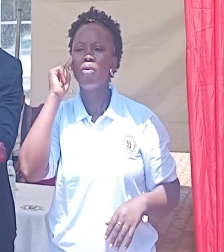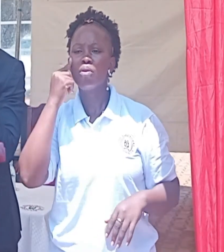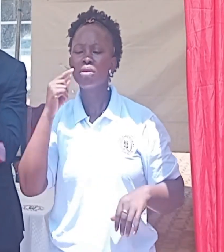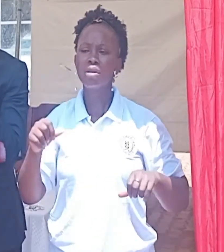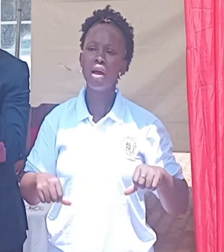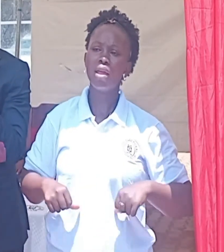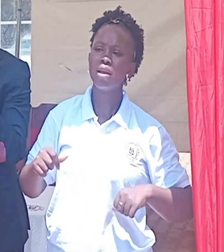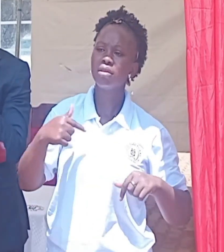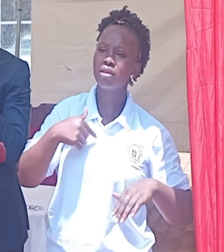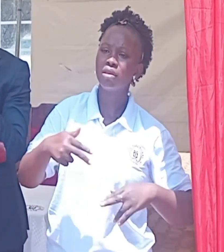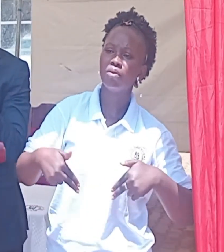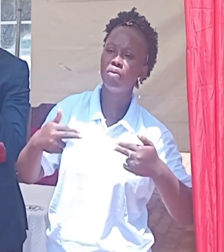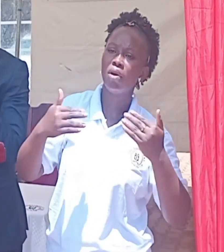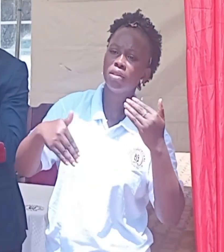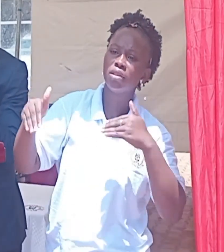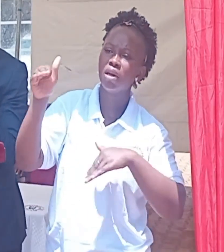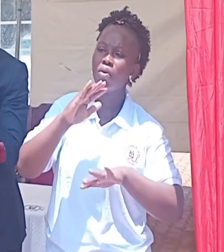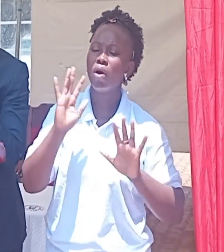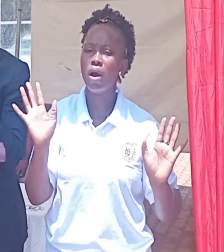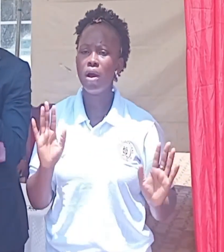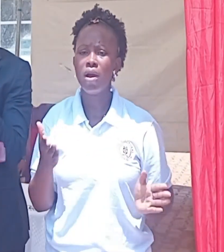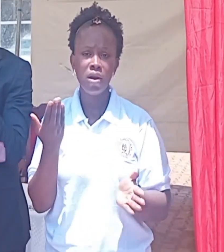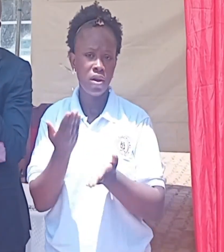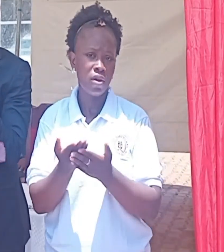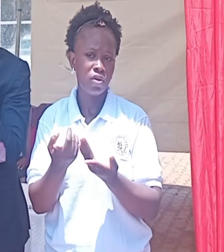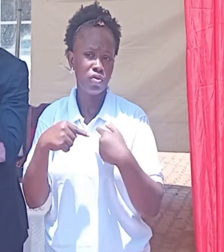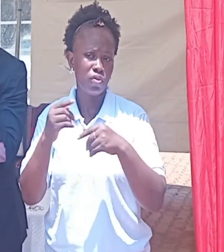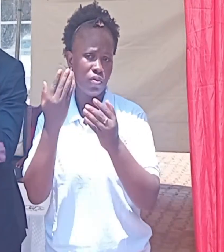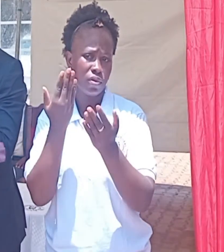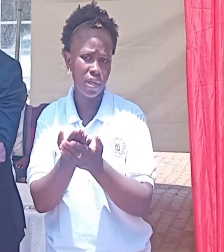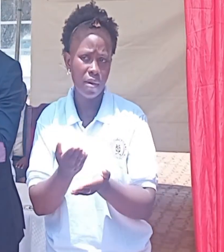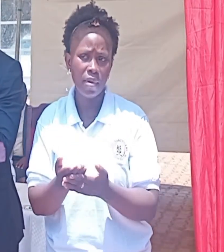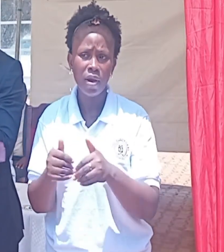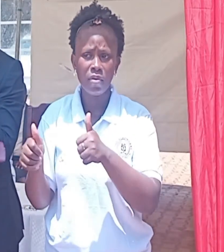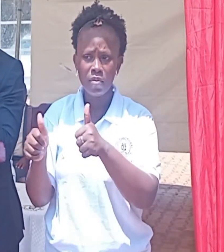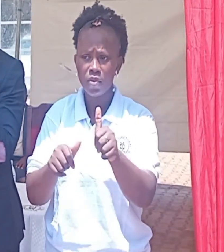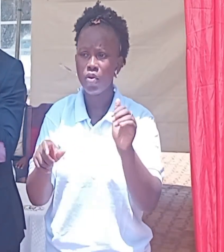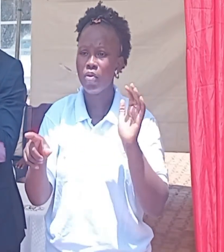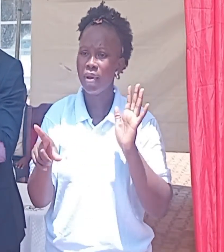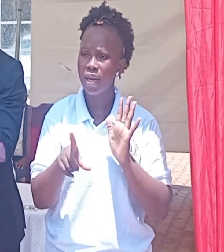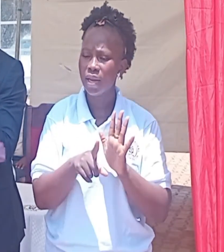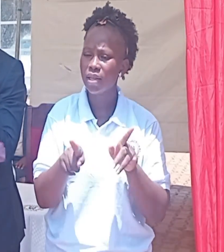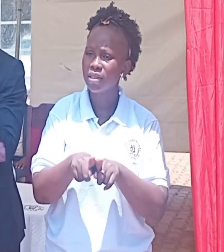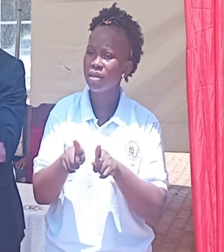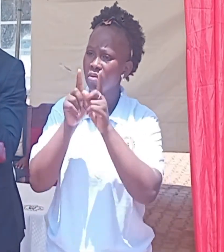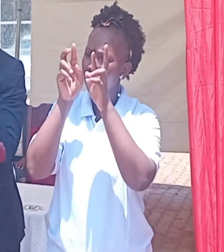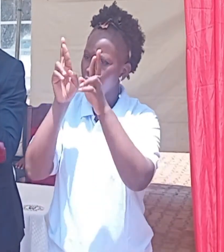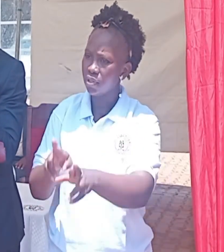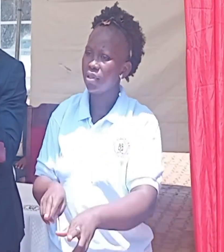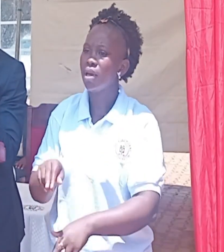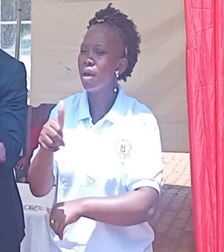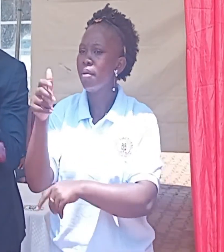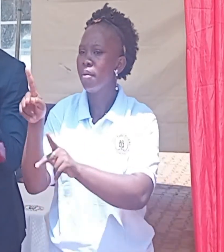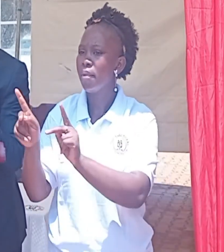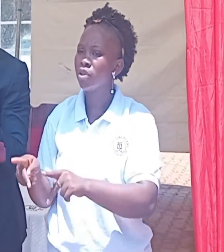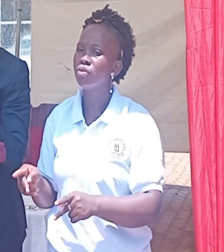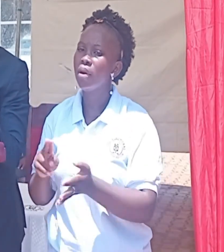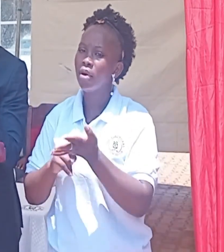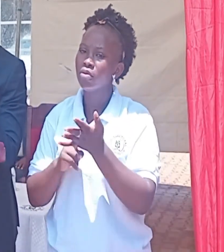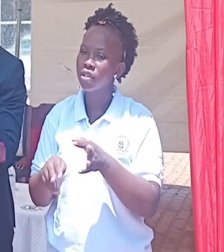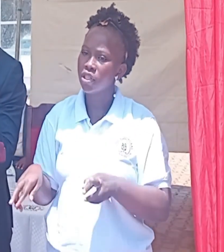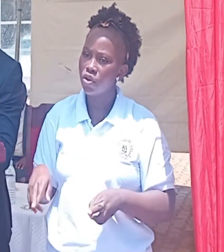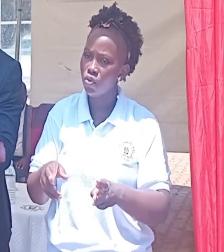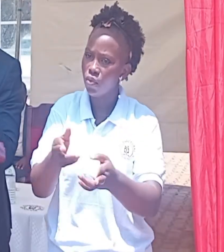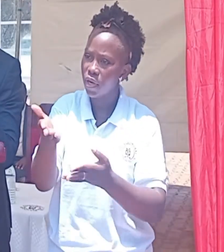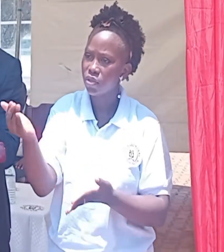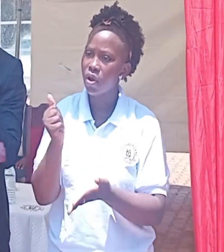nnyo? N'olwekyo tubasaba nti museemu ekitiibwa bannammwe abakozesa enguudo ezo, kubanga